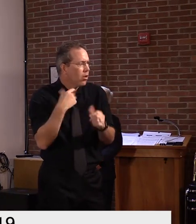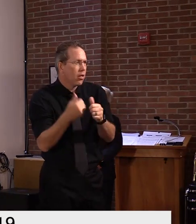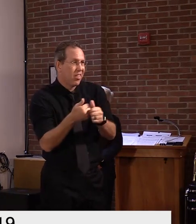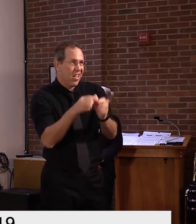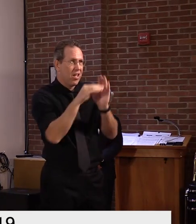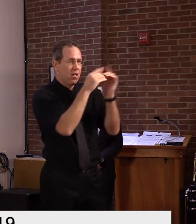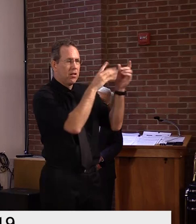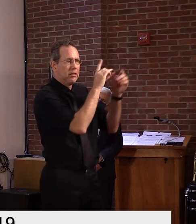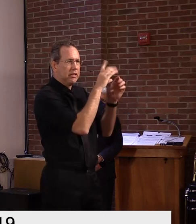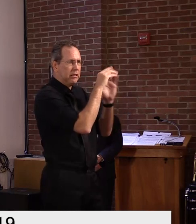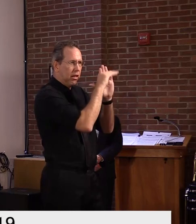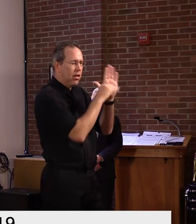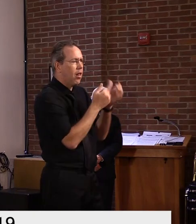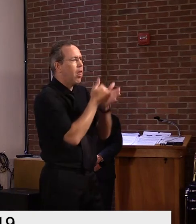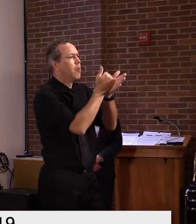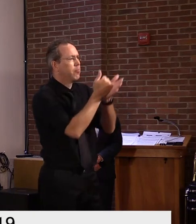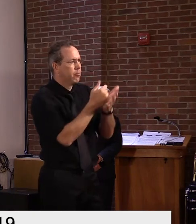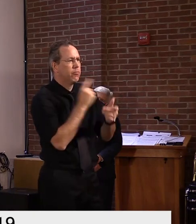testing platform